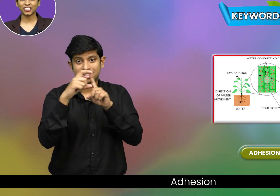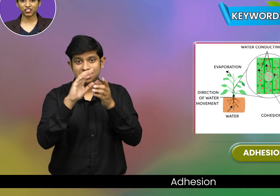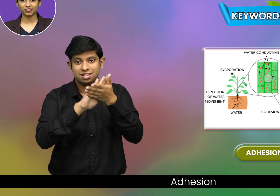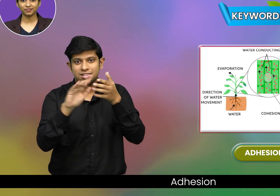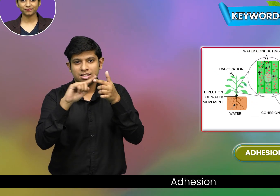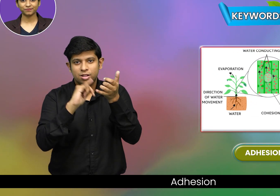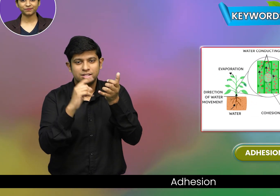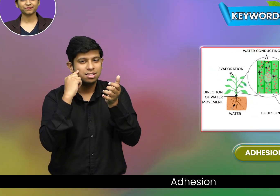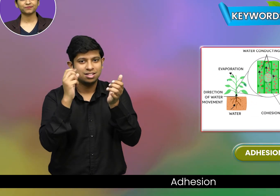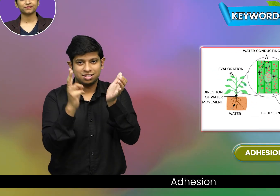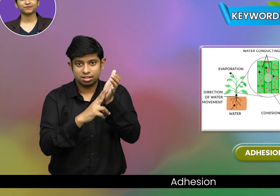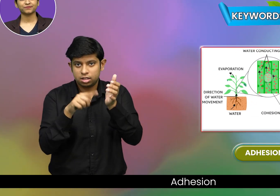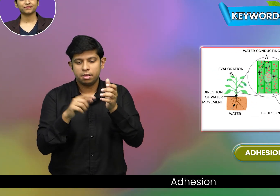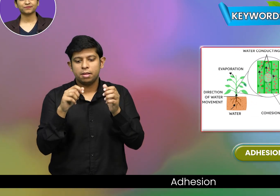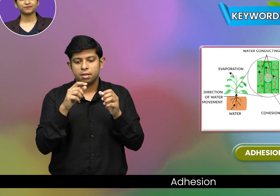adhesion,